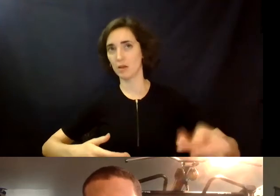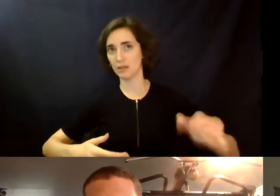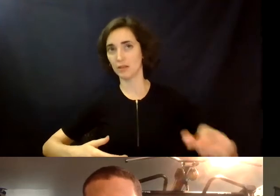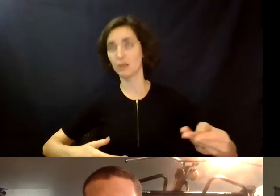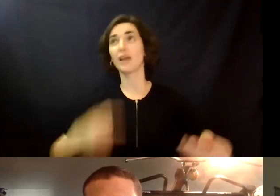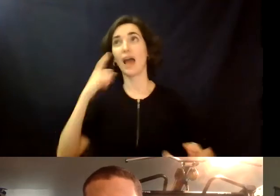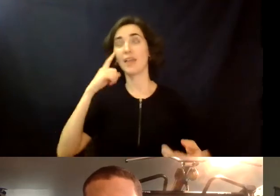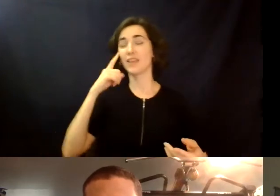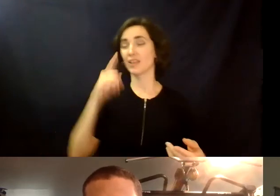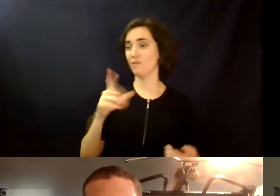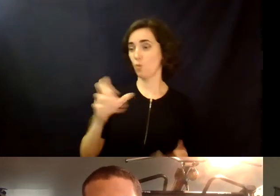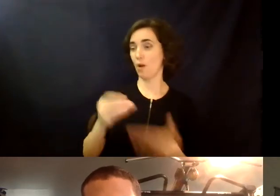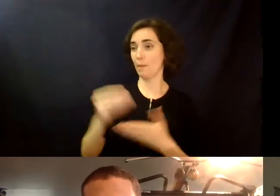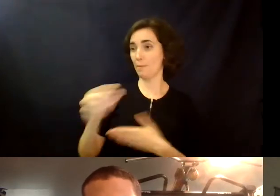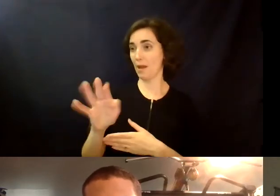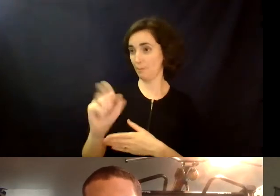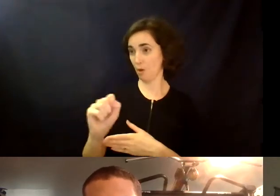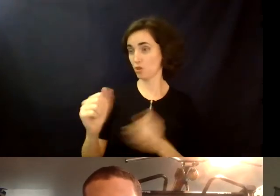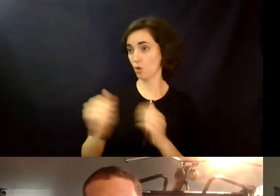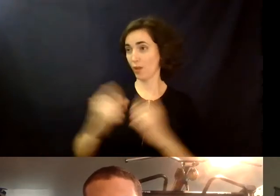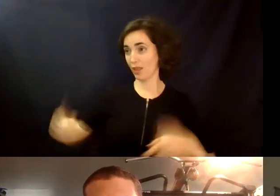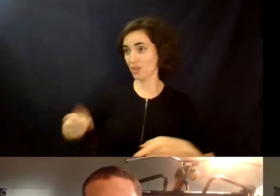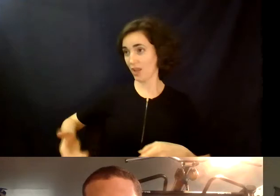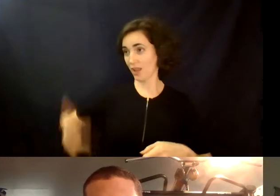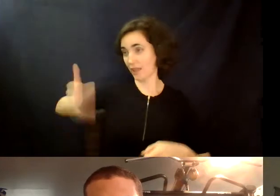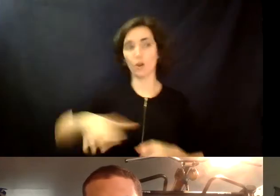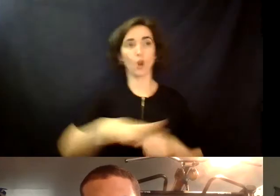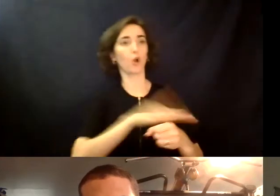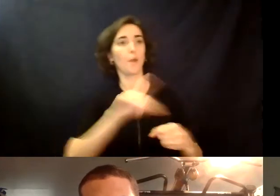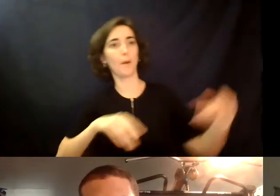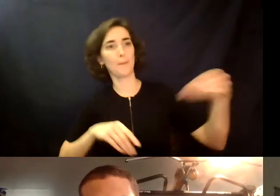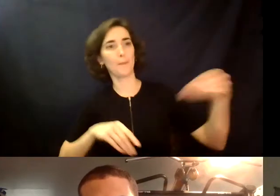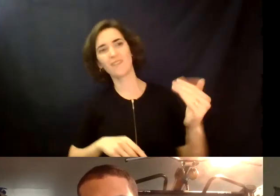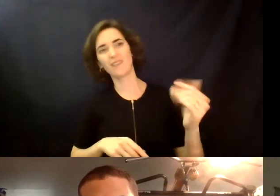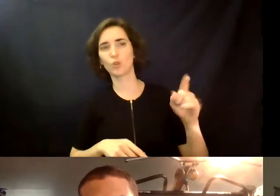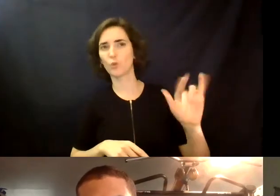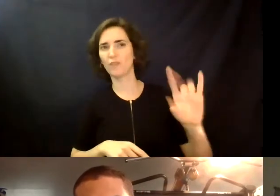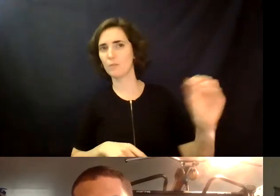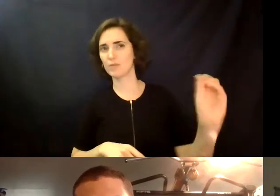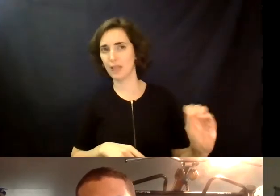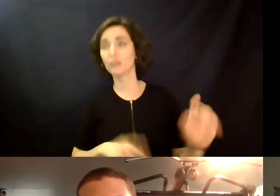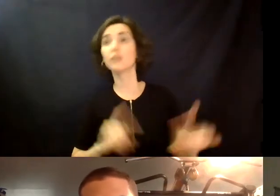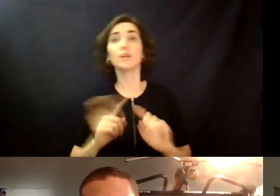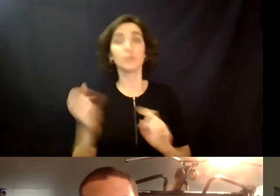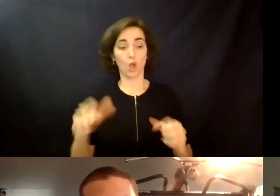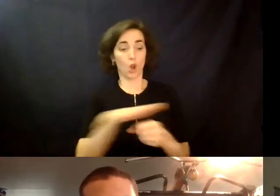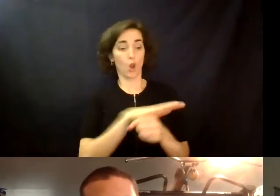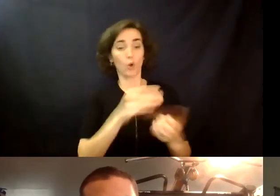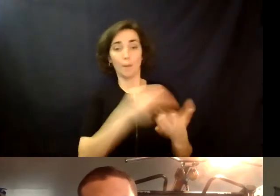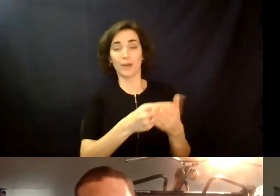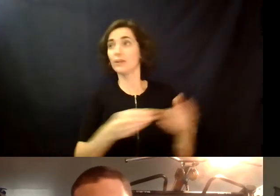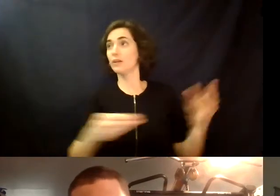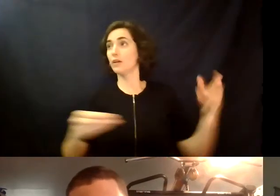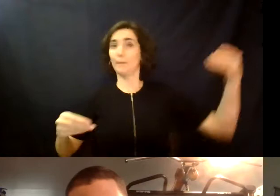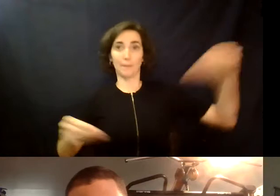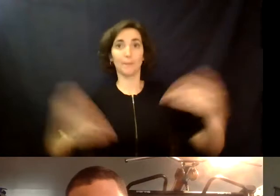bus that has a wheelchair lift. But again, you have to have that local fund match to not just